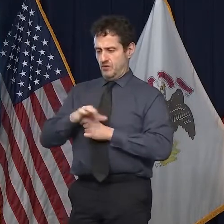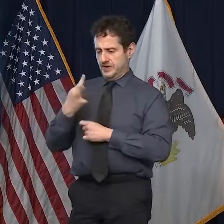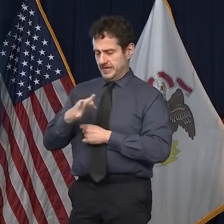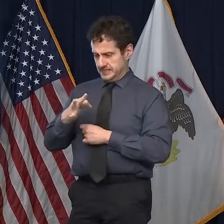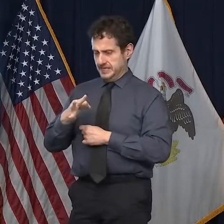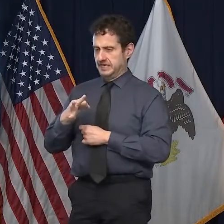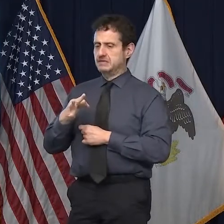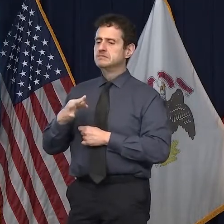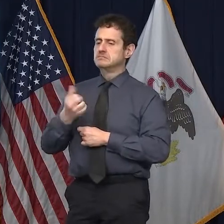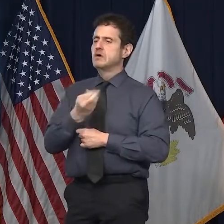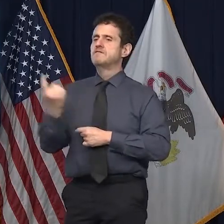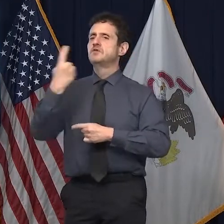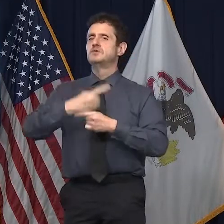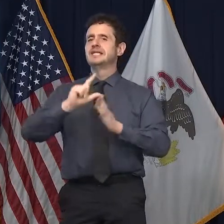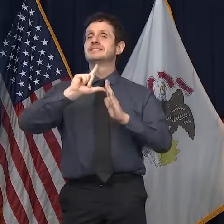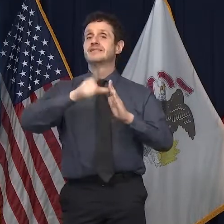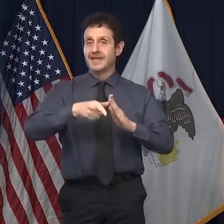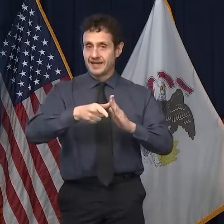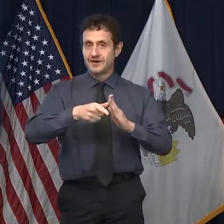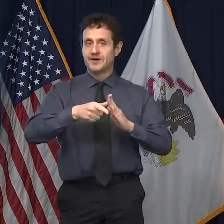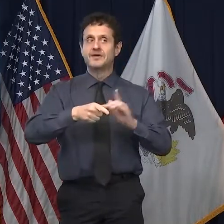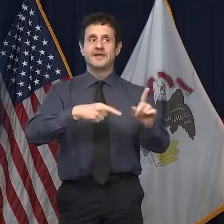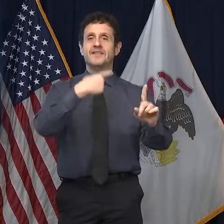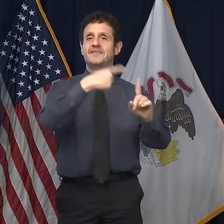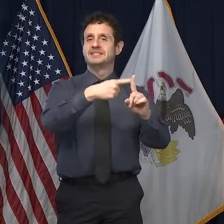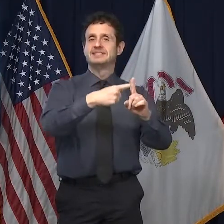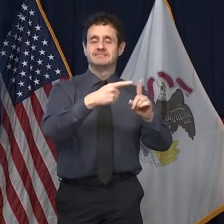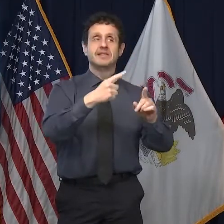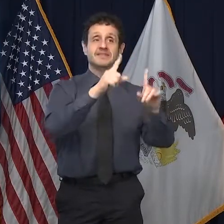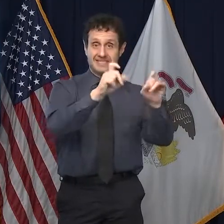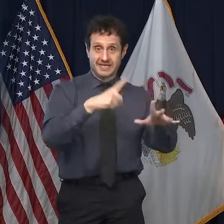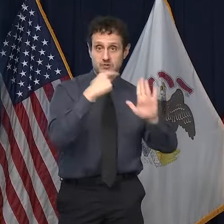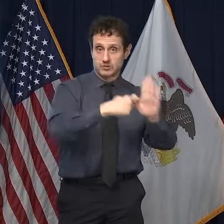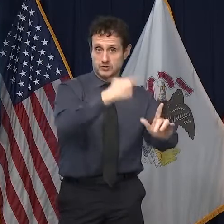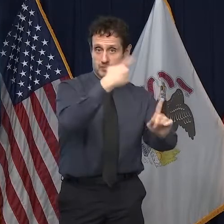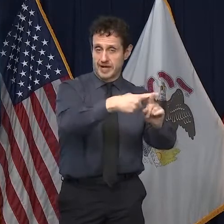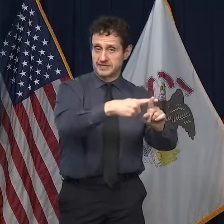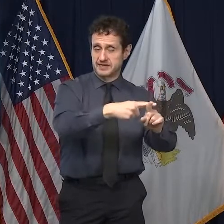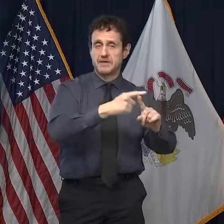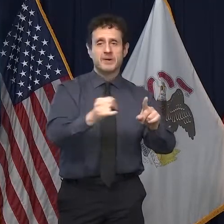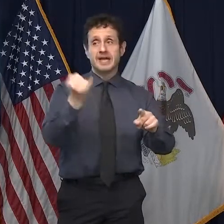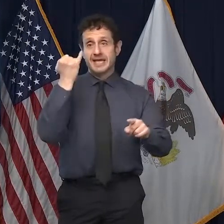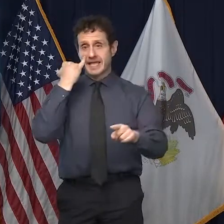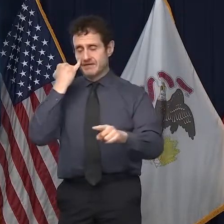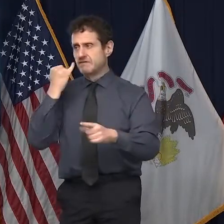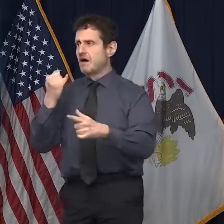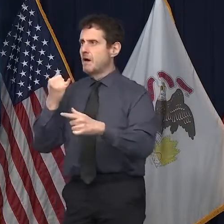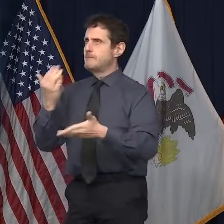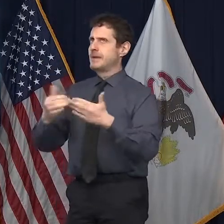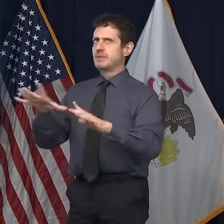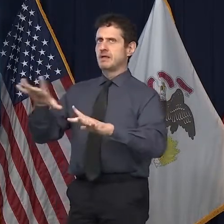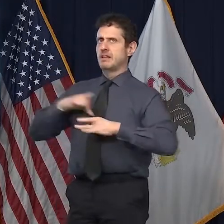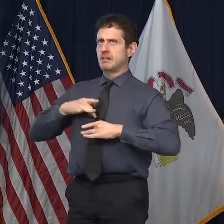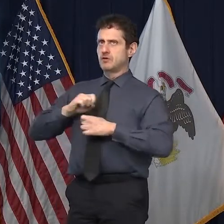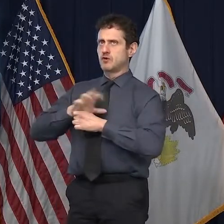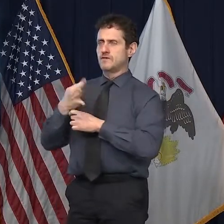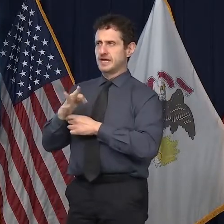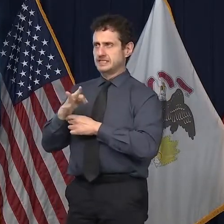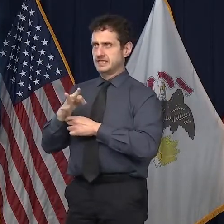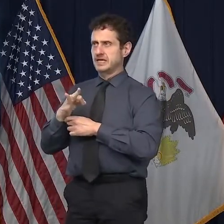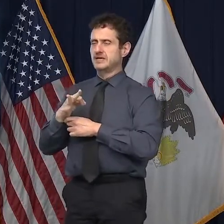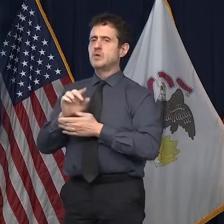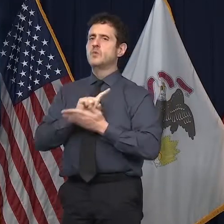you've contracted the virus. But if at that 7-day mark the test is negative, remember that it can take up to